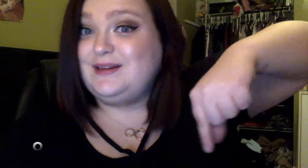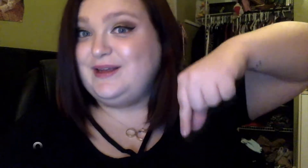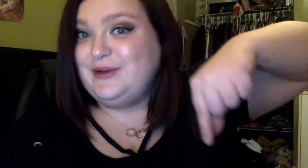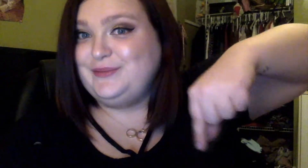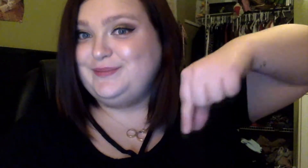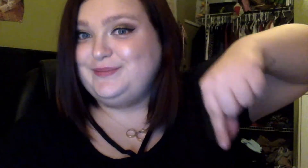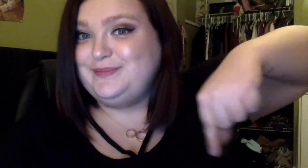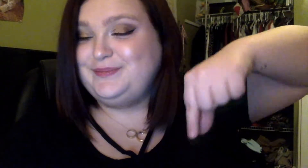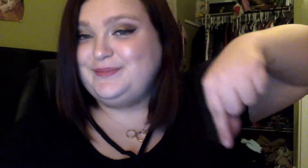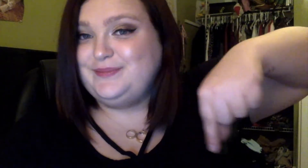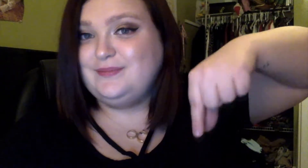Q.